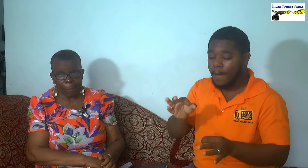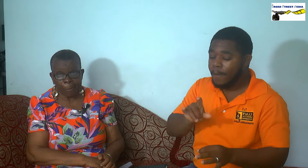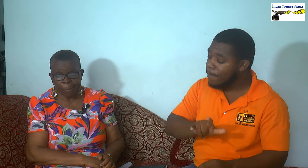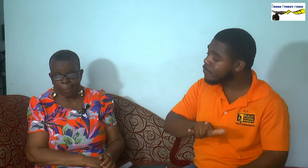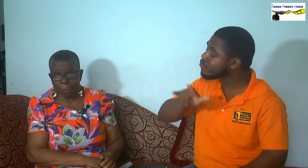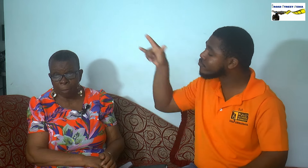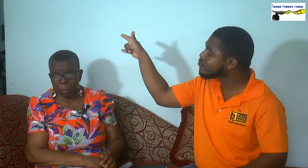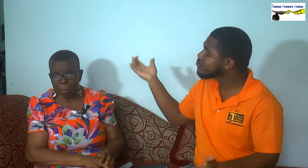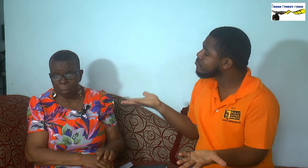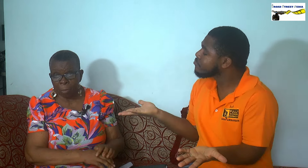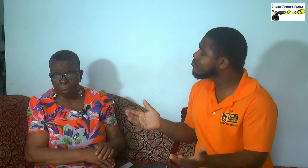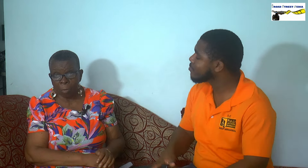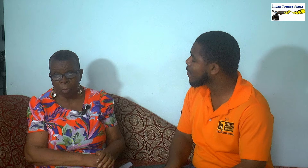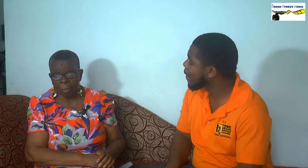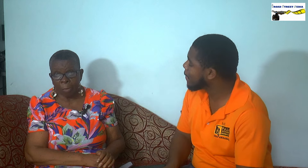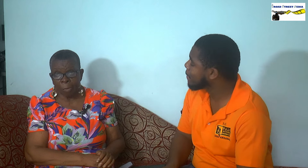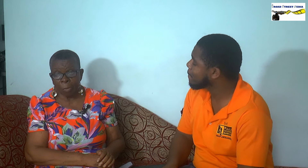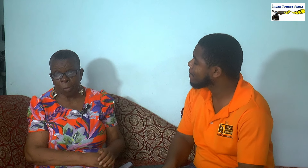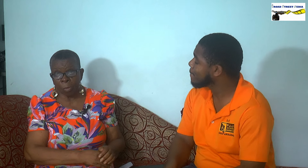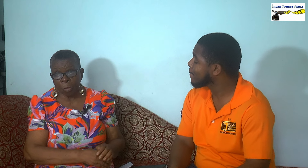time in Barbados. You decided to go back to Jamaica. Oh, no.